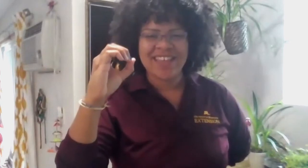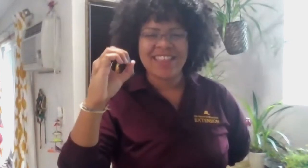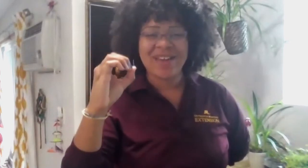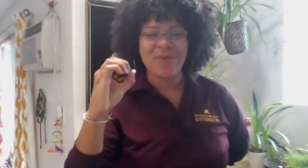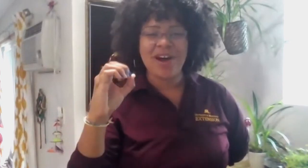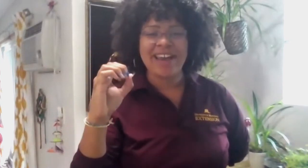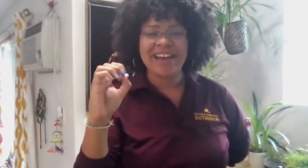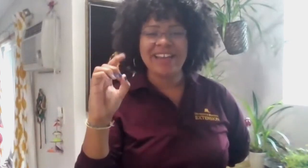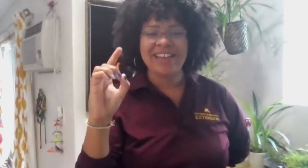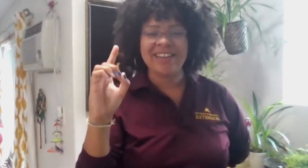And then 1.